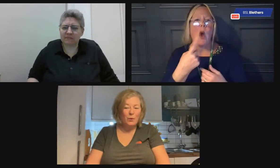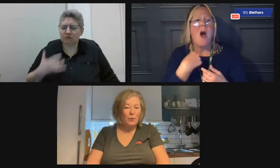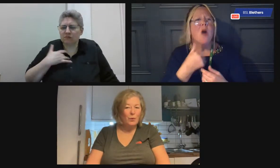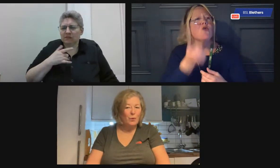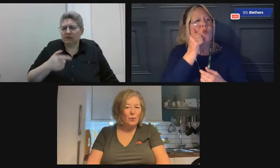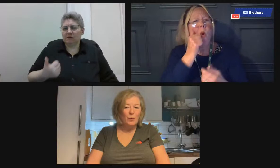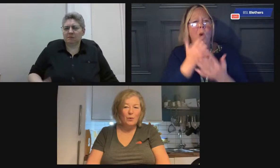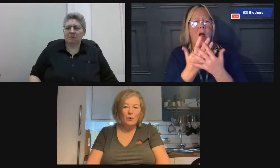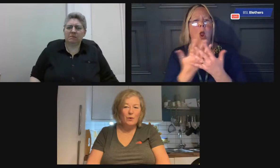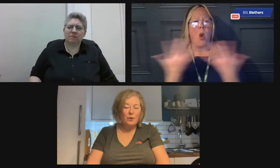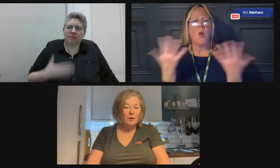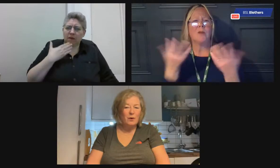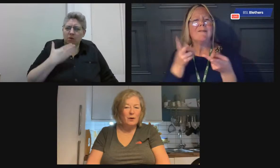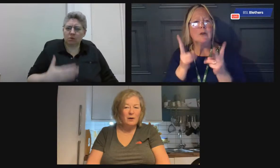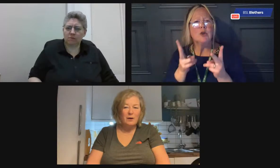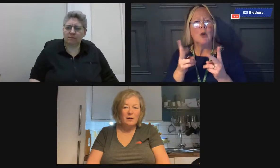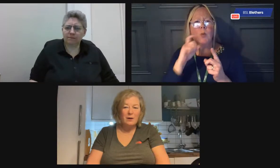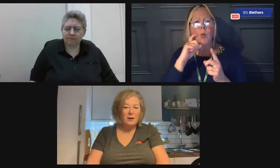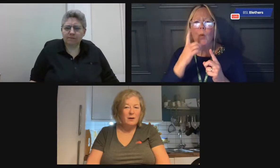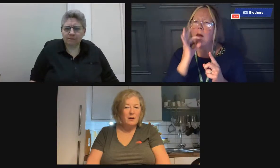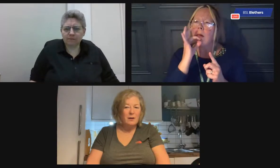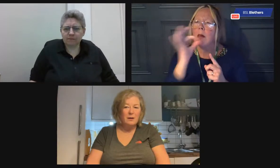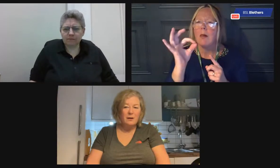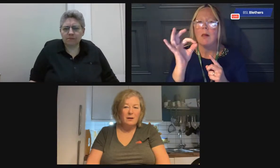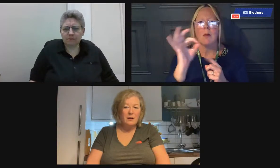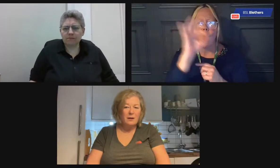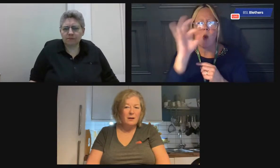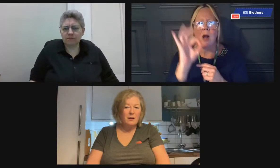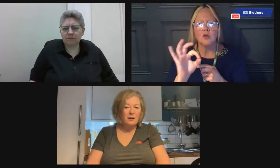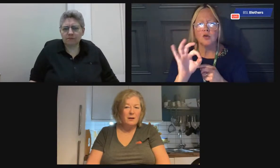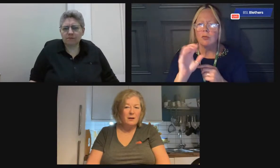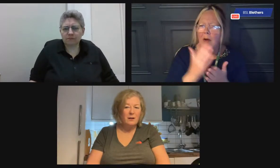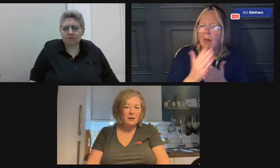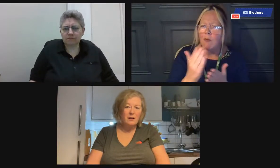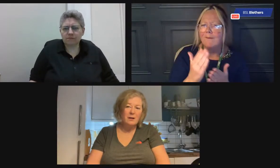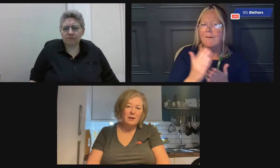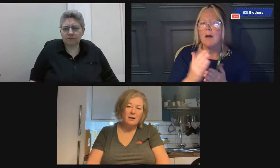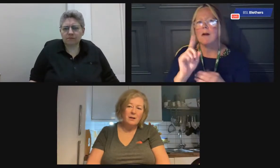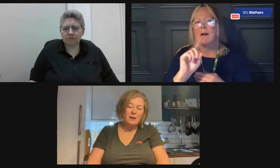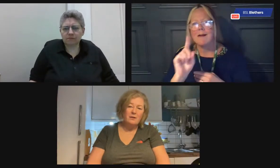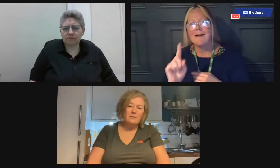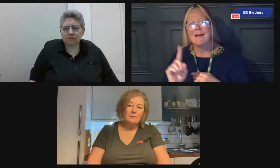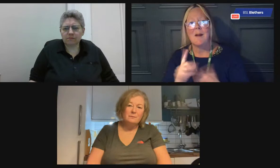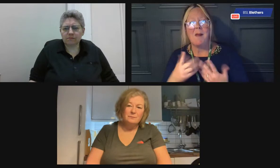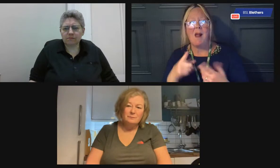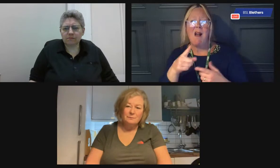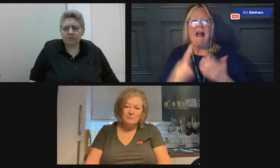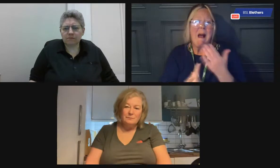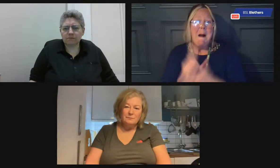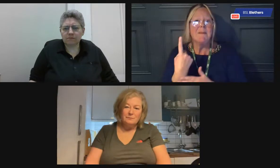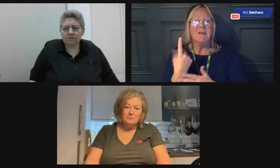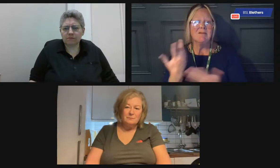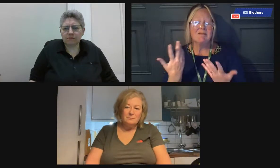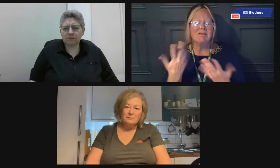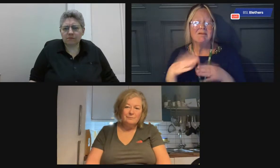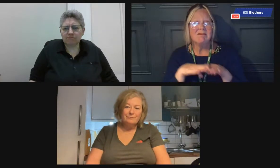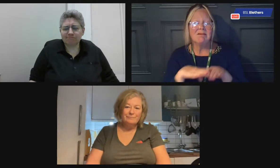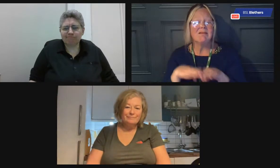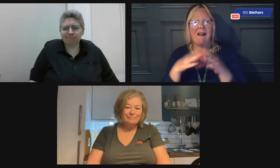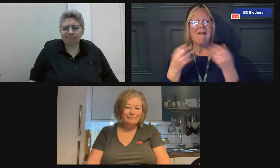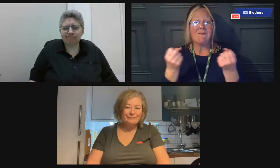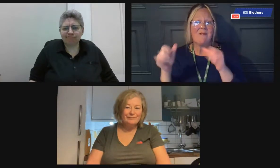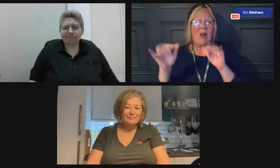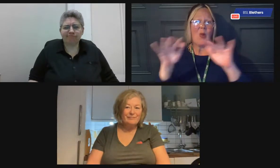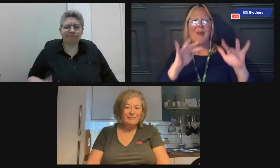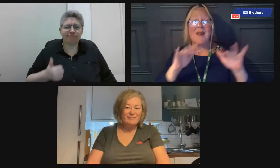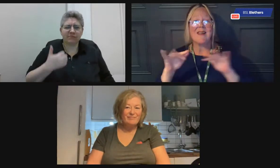thing based on the translation that the interpreter had made. I know lots of interpreters would, in that situation, ask